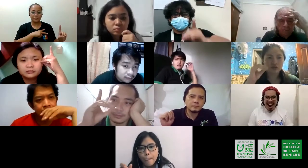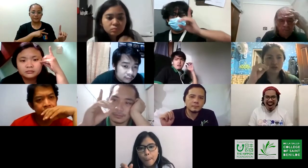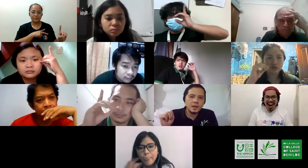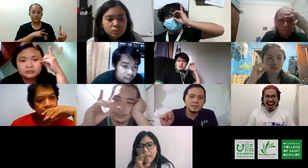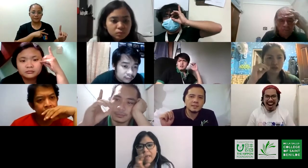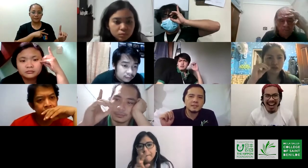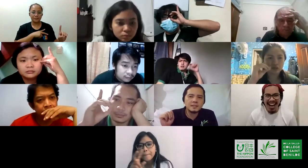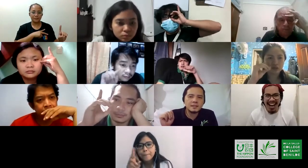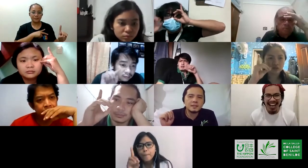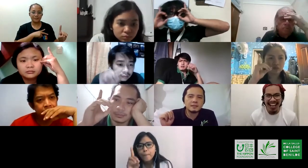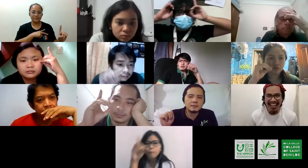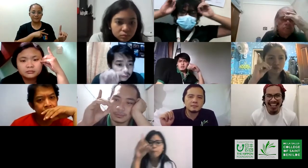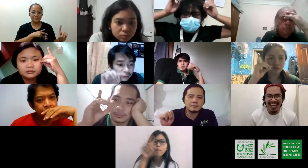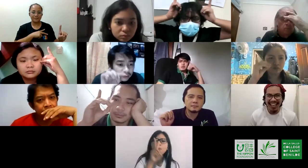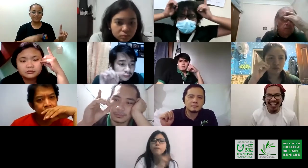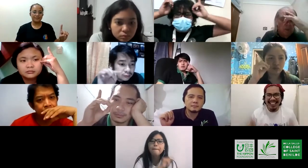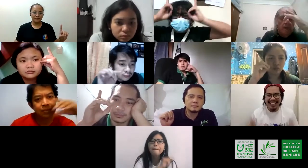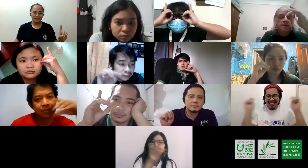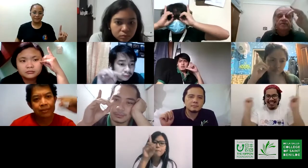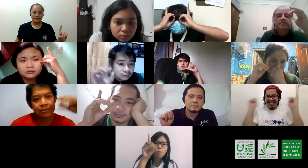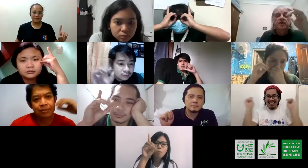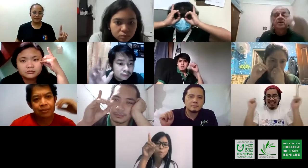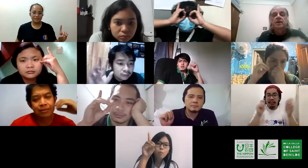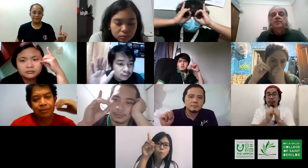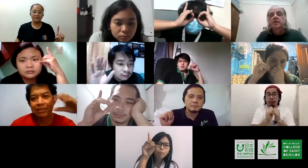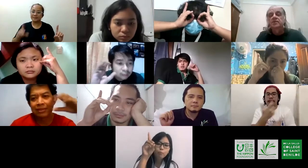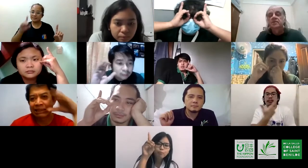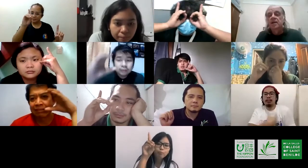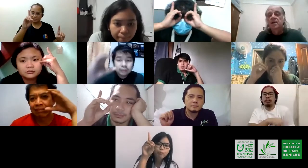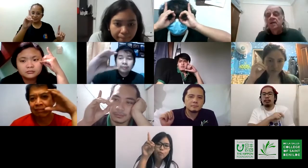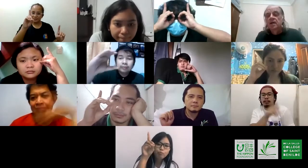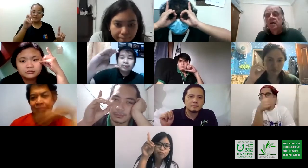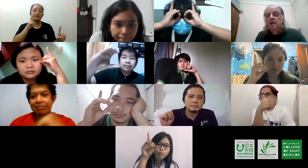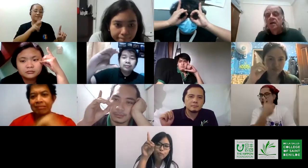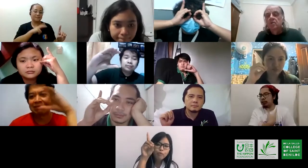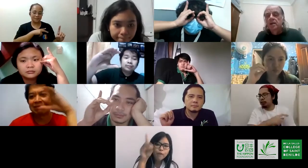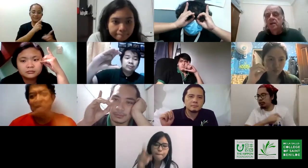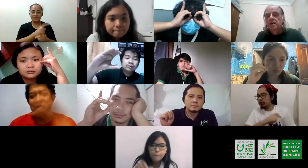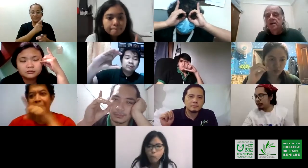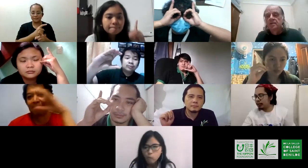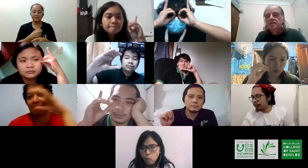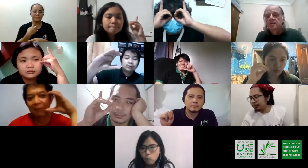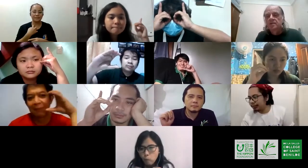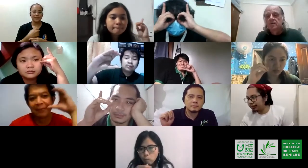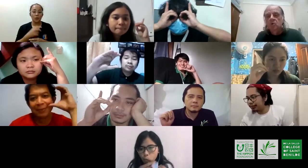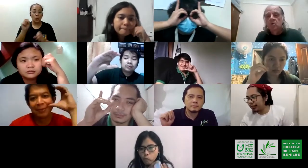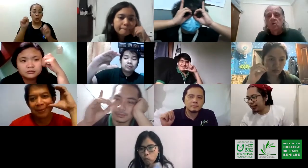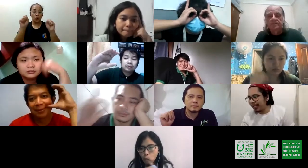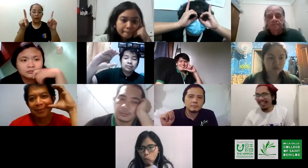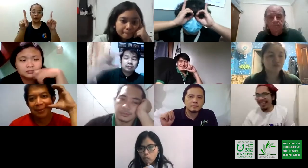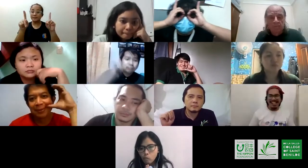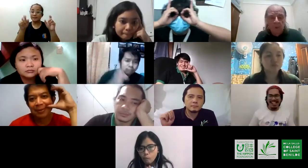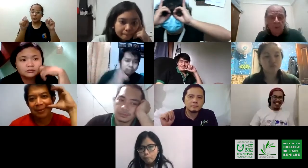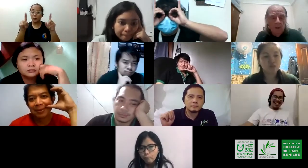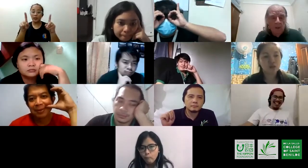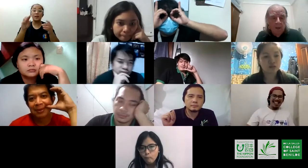I see D. D is in Vietnam, yes. Okay, that's number one.